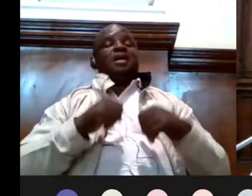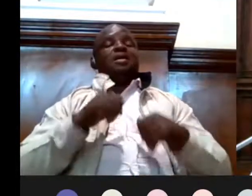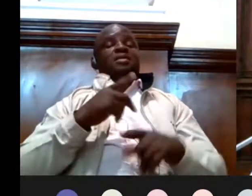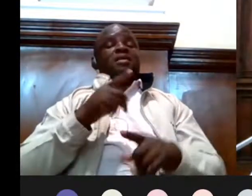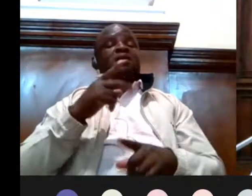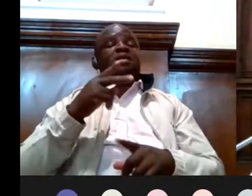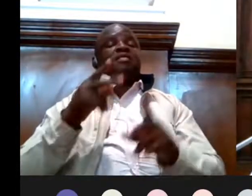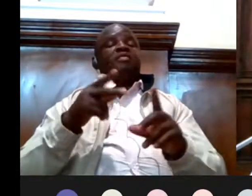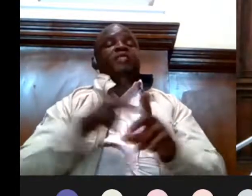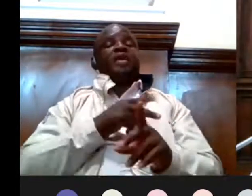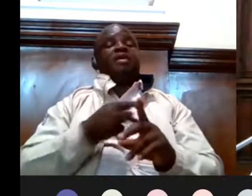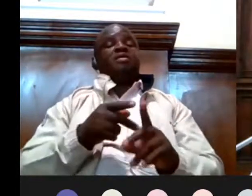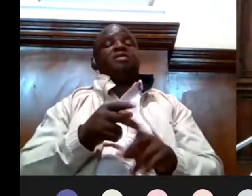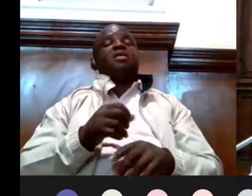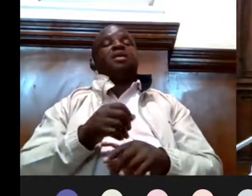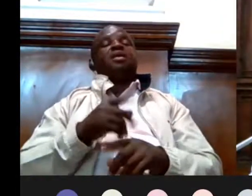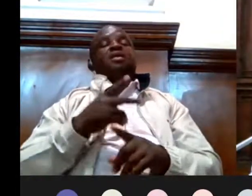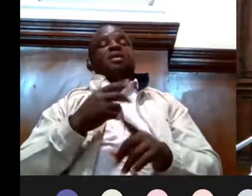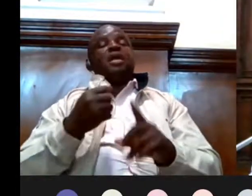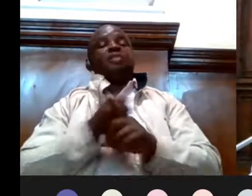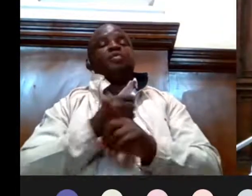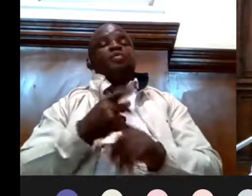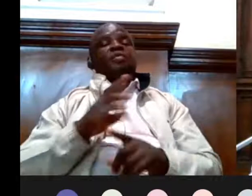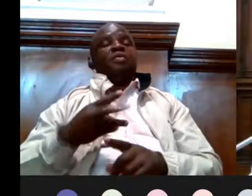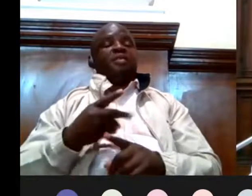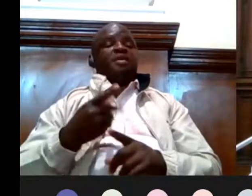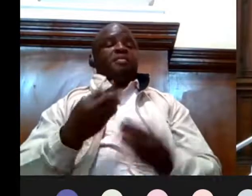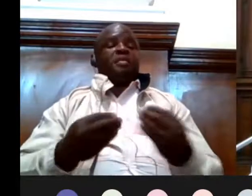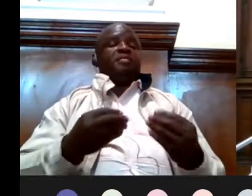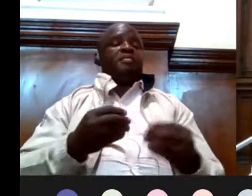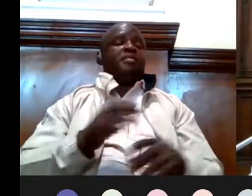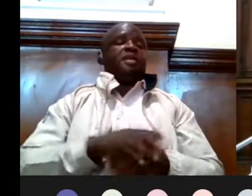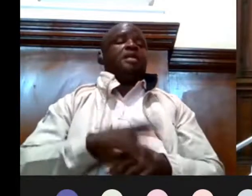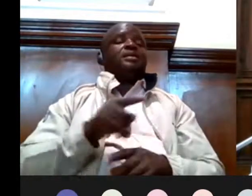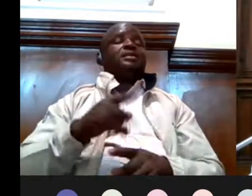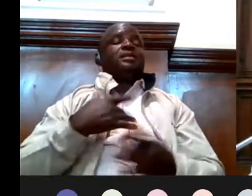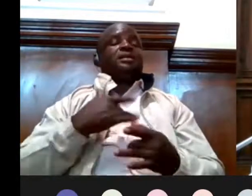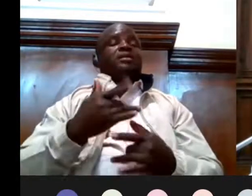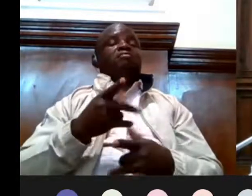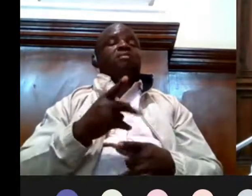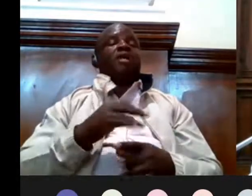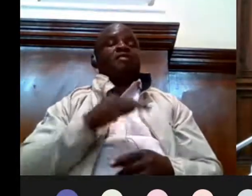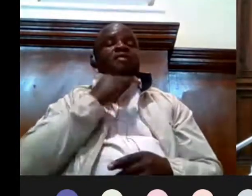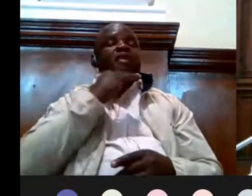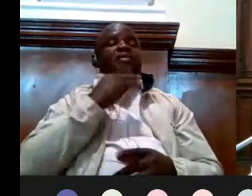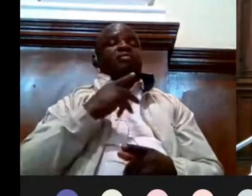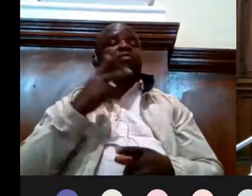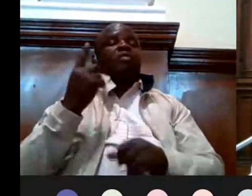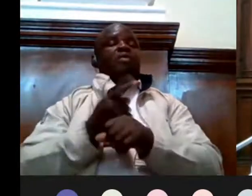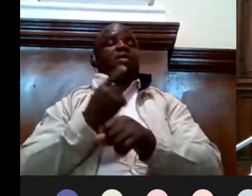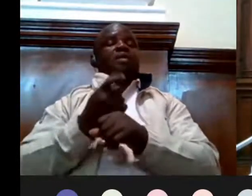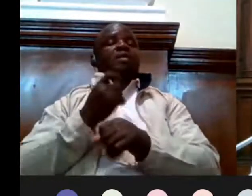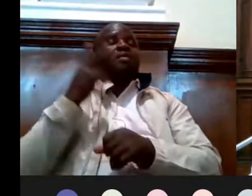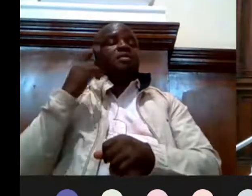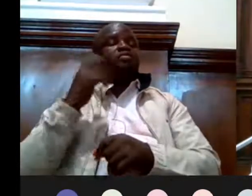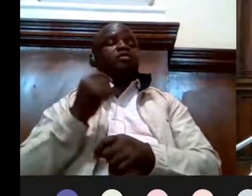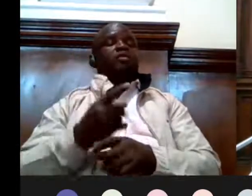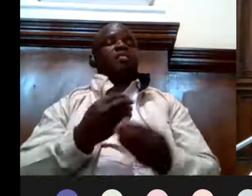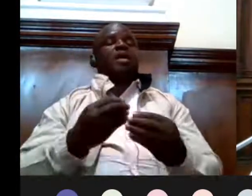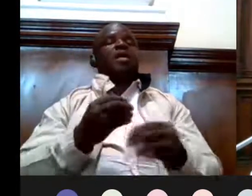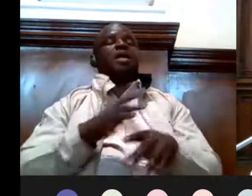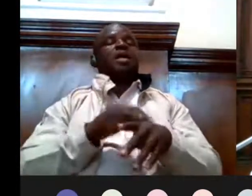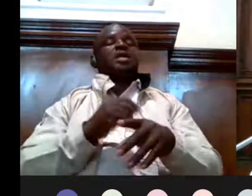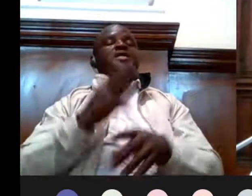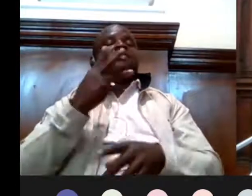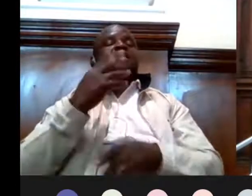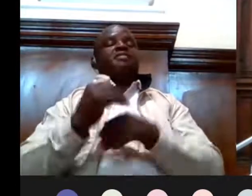acts of violence against children and women. It is sickening to hear from time to time that children under the age of 5